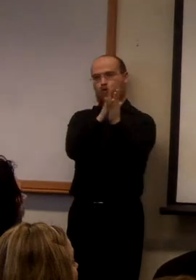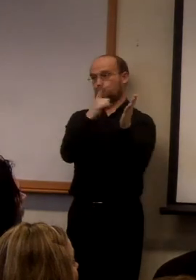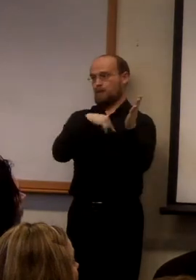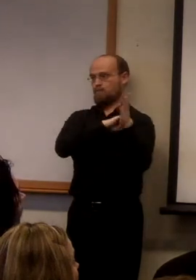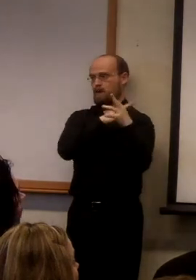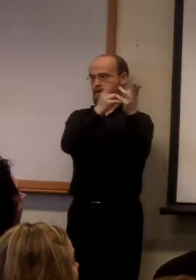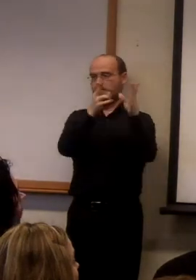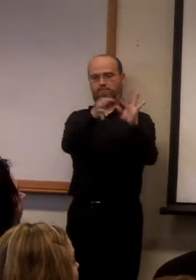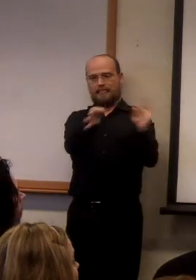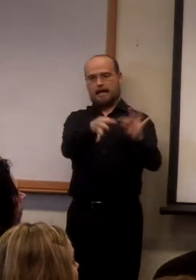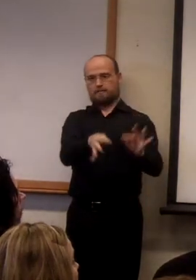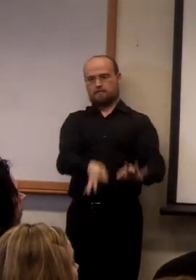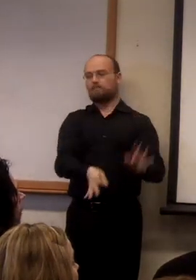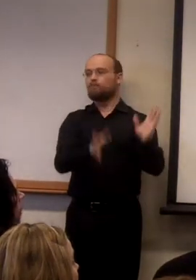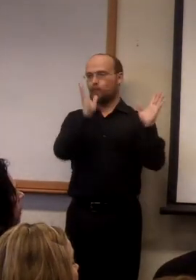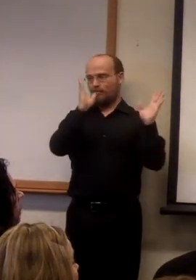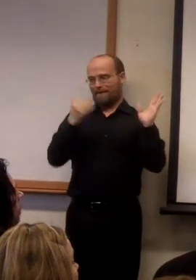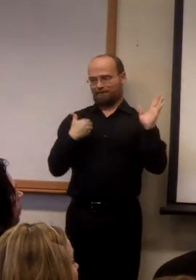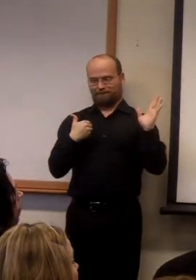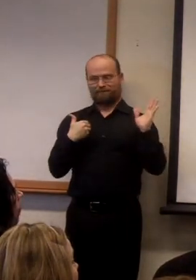study.